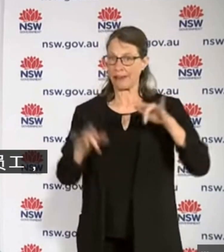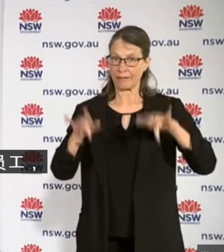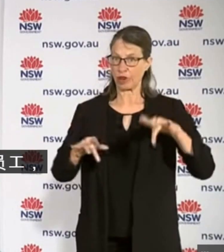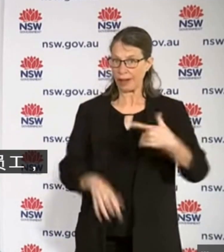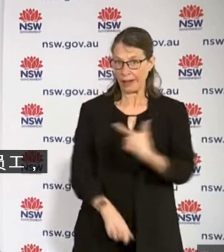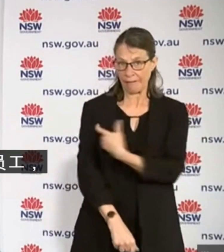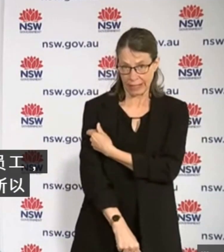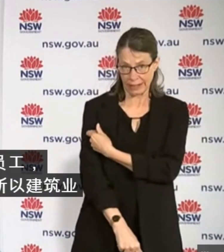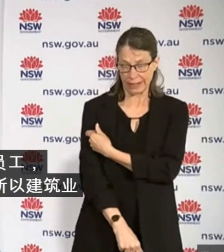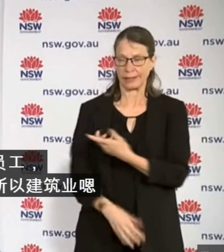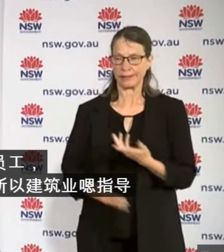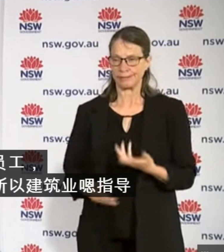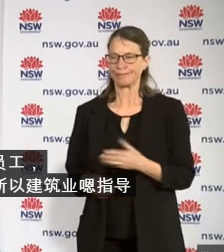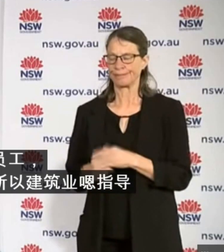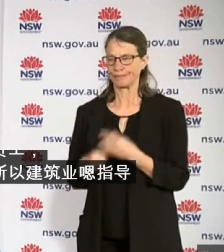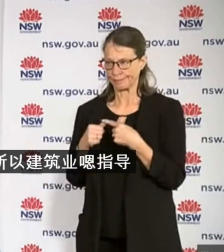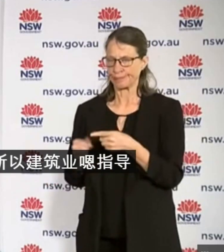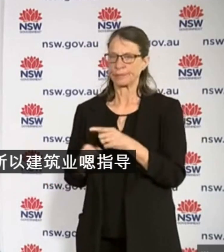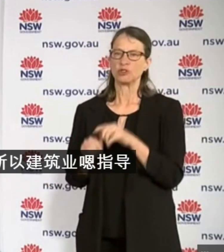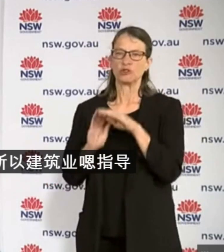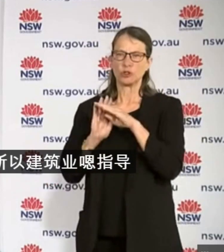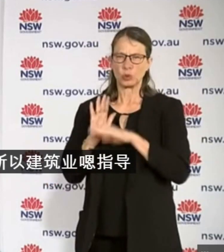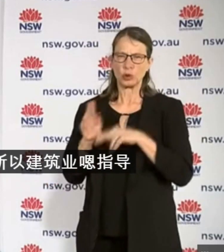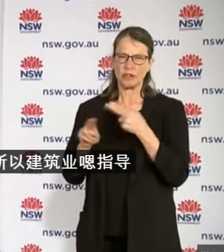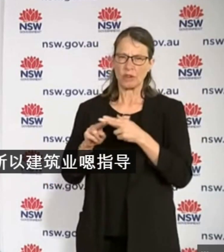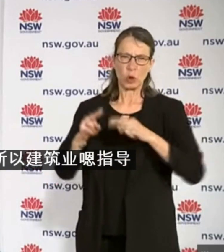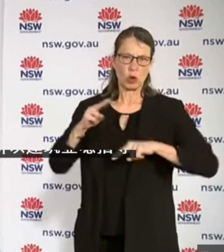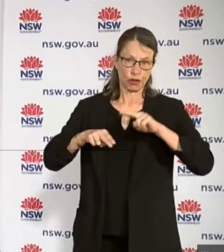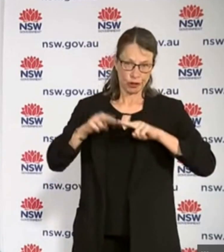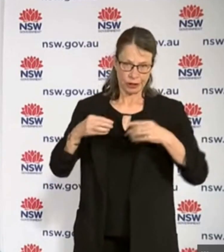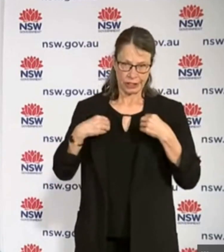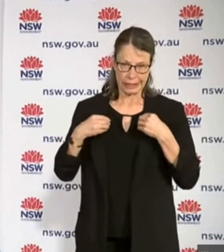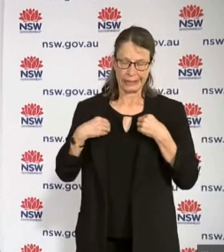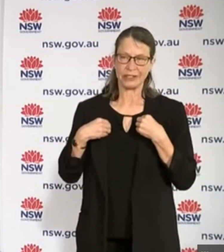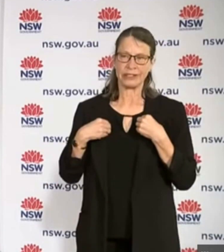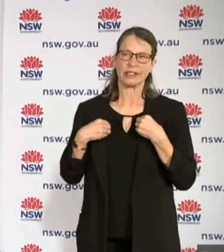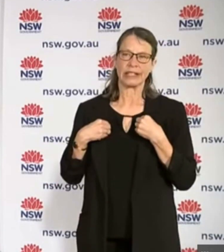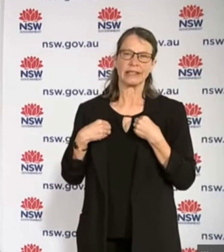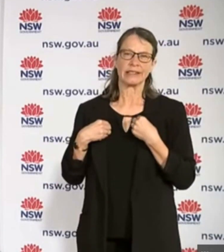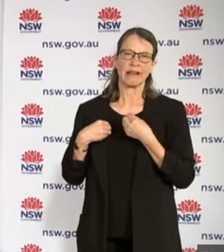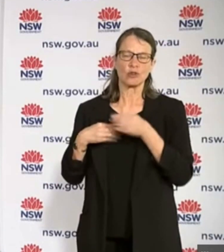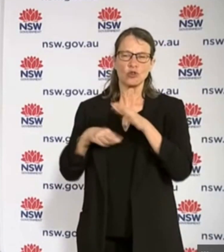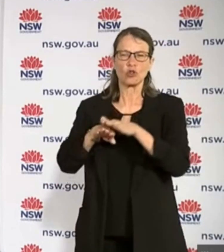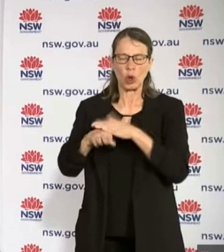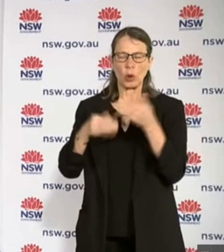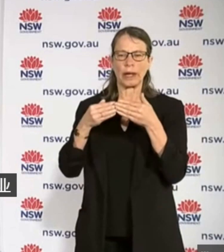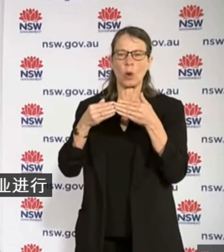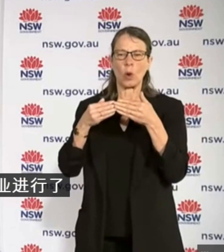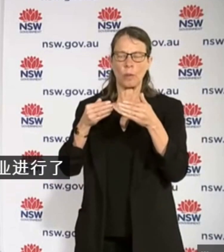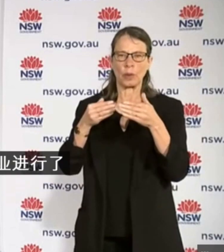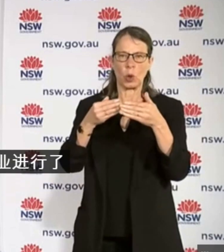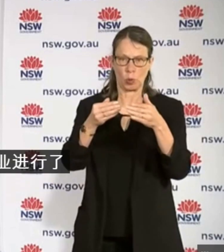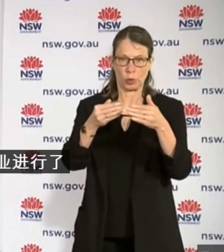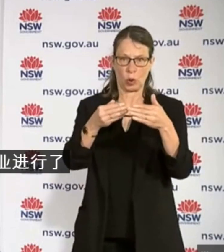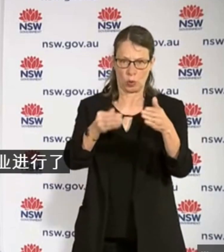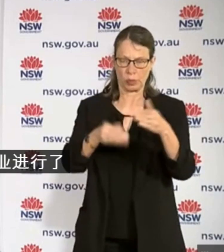the construction industry guidance is around progressively opening up the construction industry. There's COVID safety plans and there's been a lot